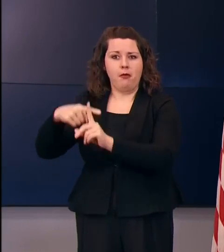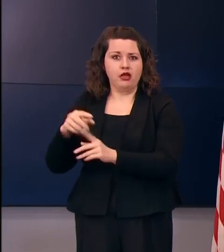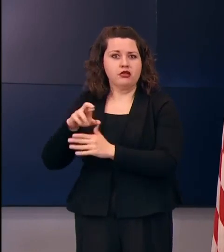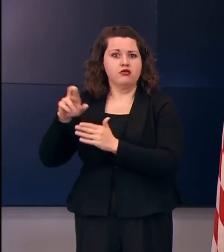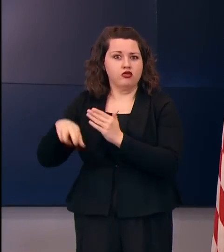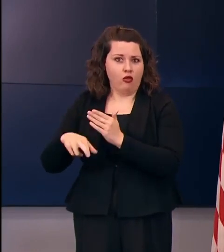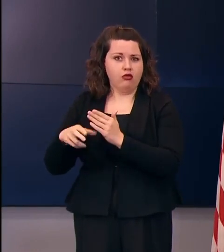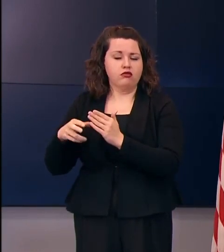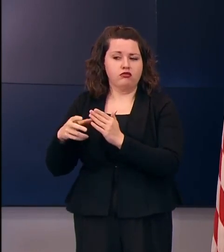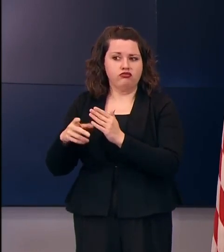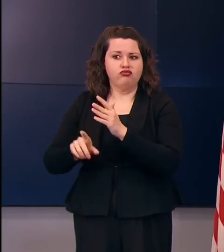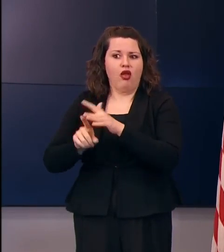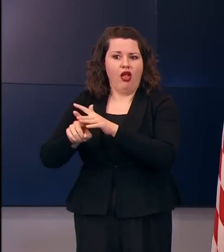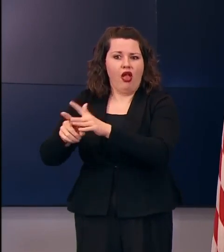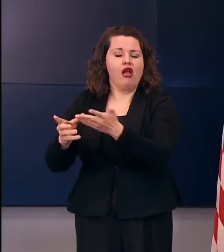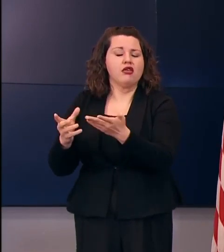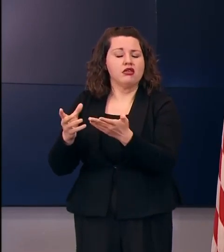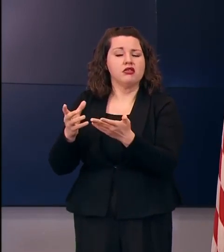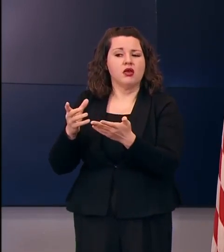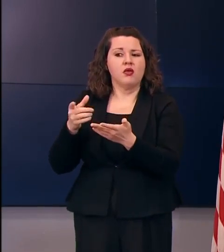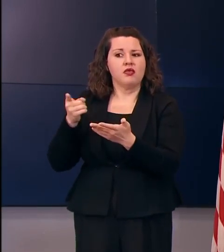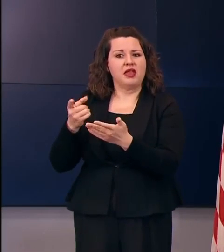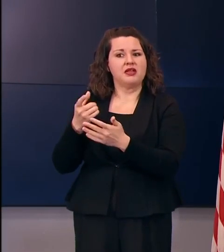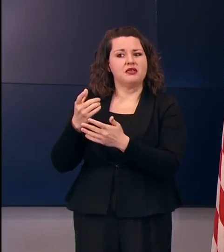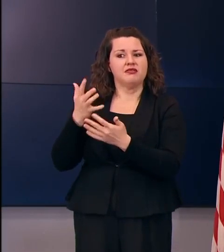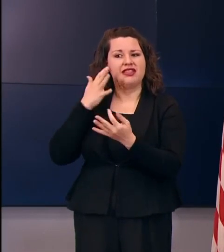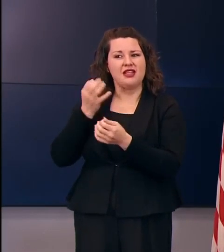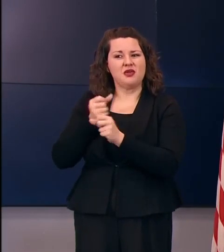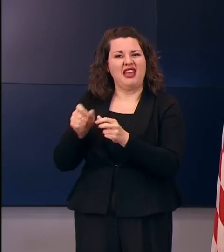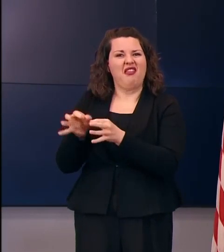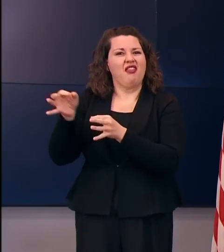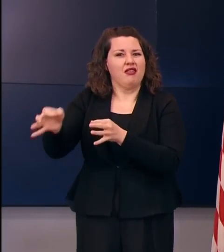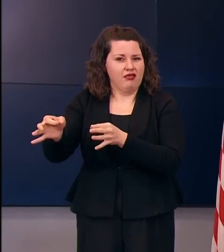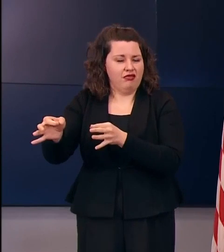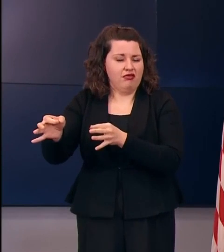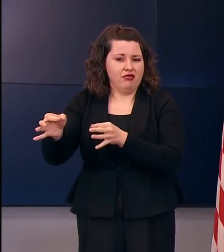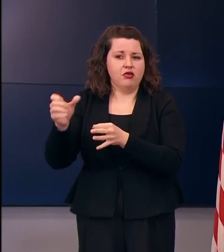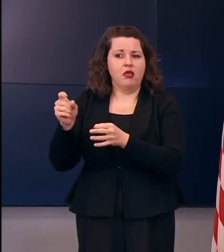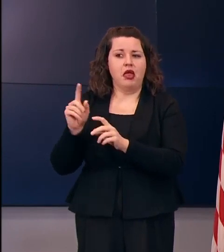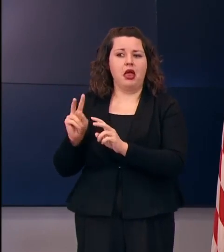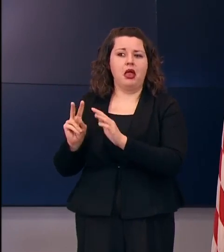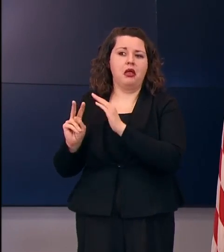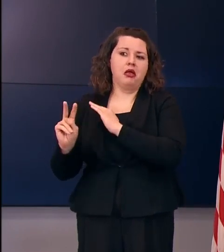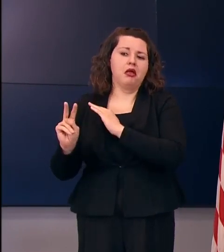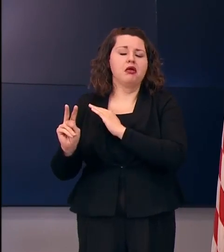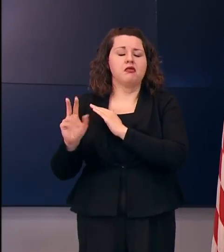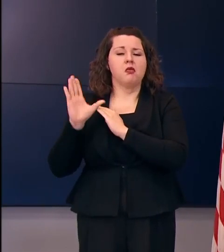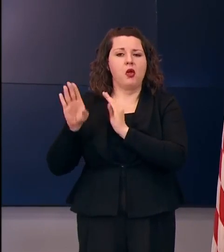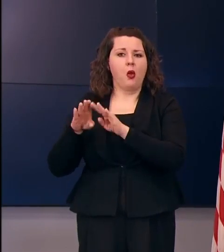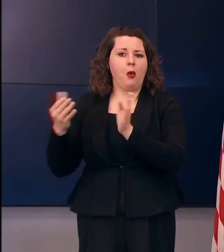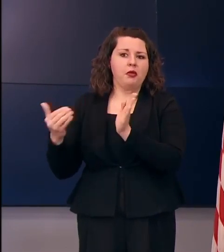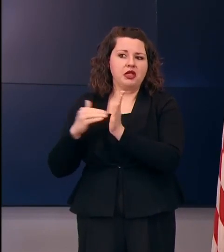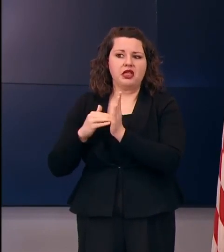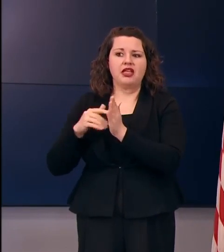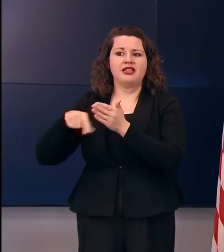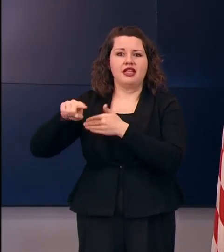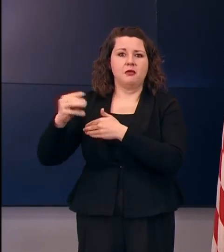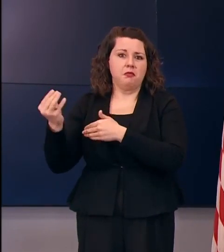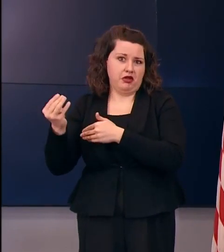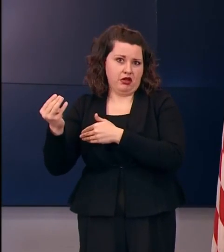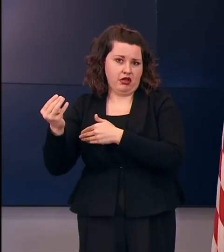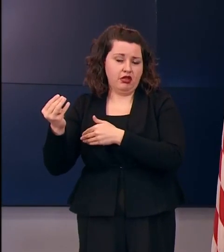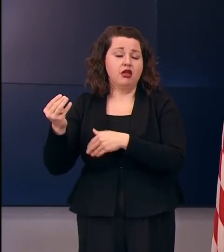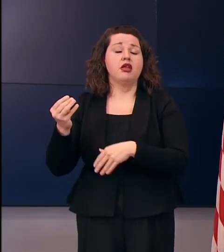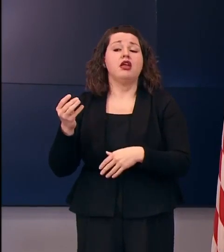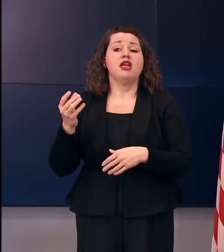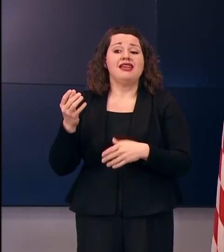in, just to err on the safe side, they decided to push it back, and they're anticipating standing it back up next Monday. And in the